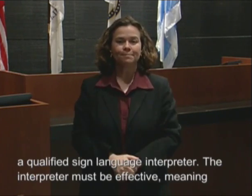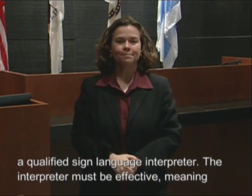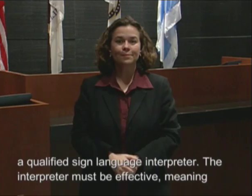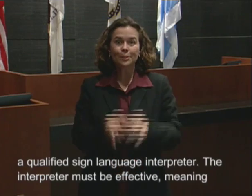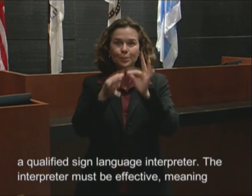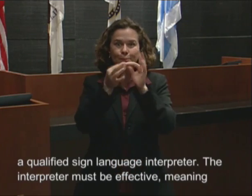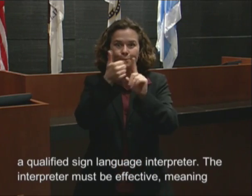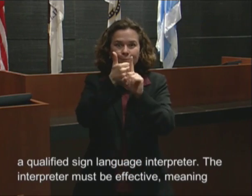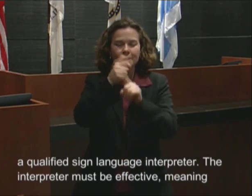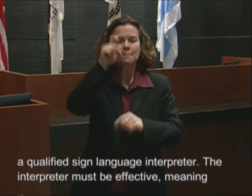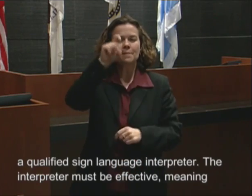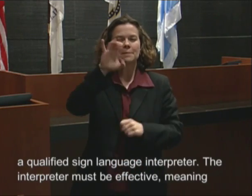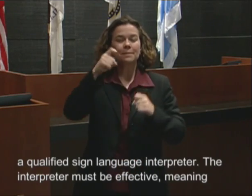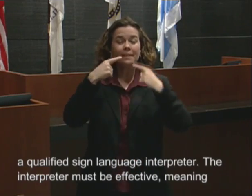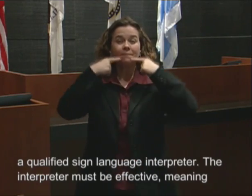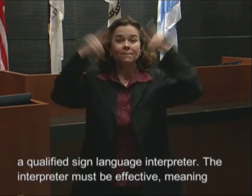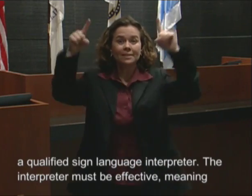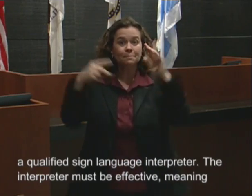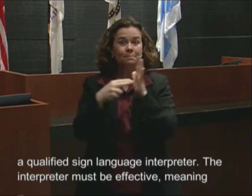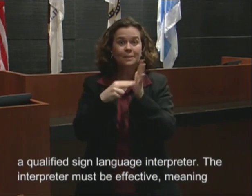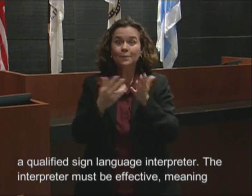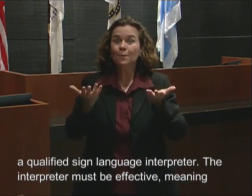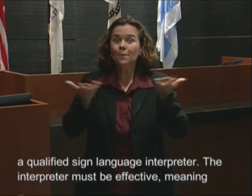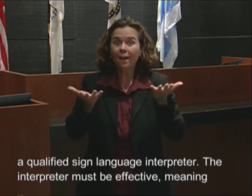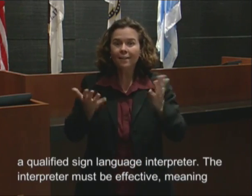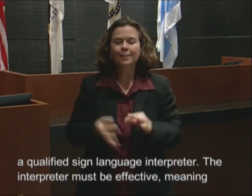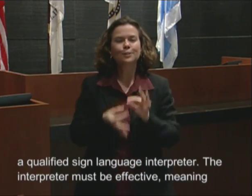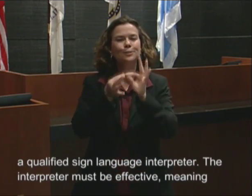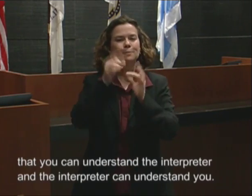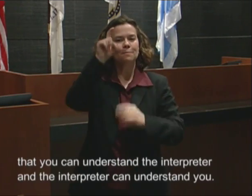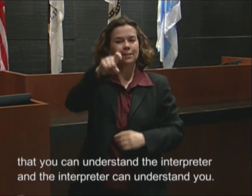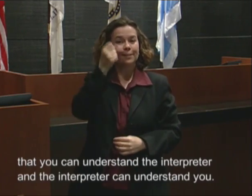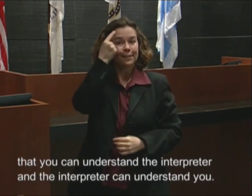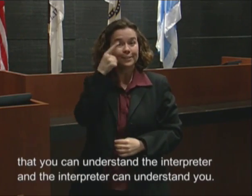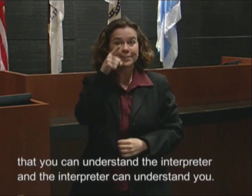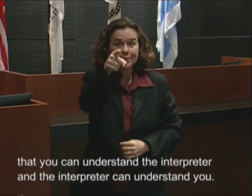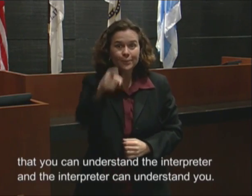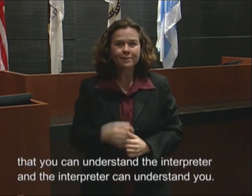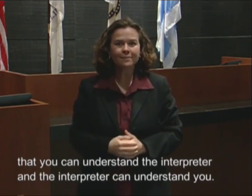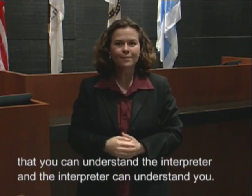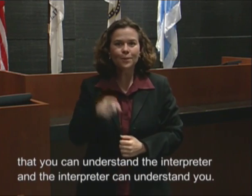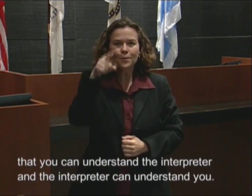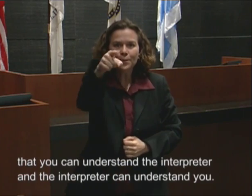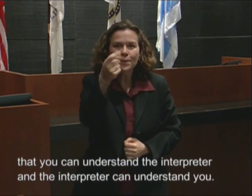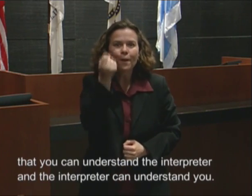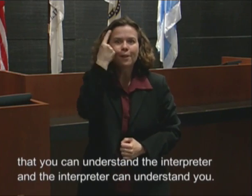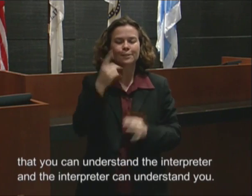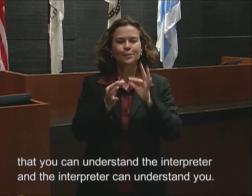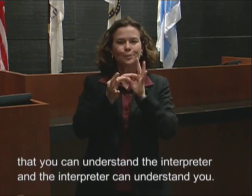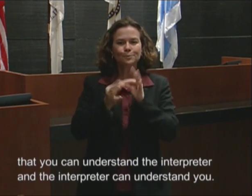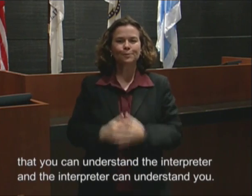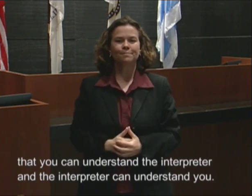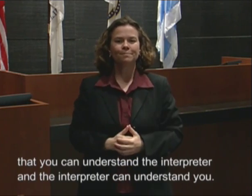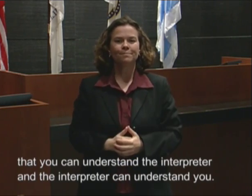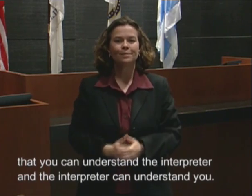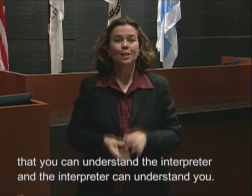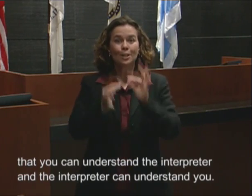interpreter. The interpreter must be effective, meaning that you can understand the interpreter and the interpreter can understand